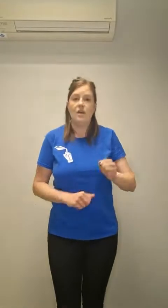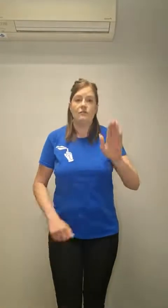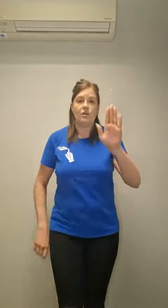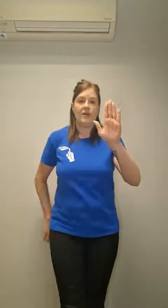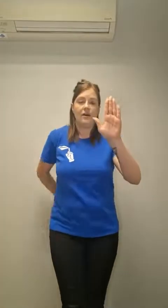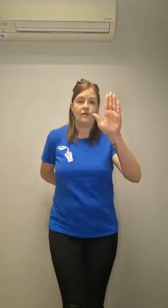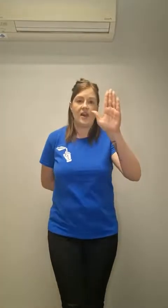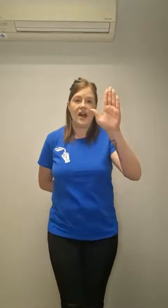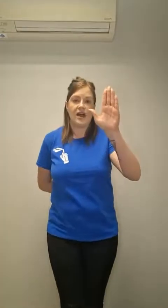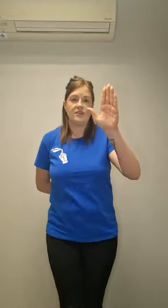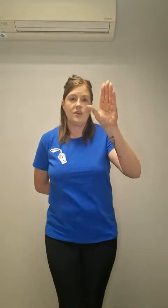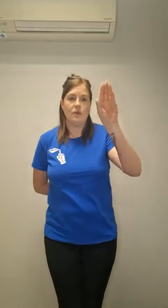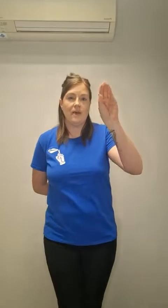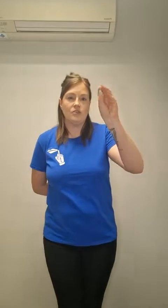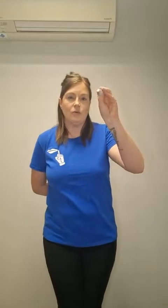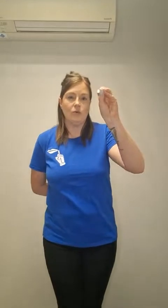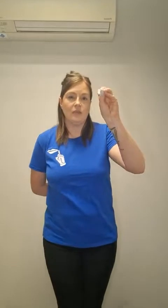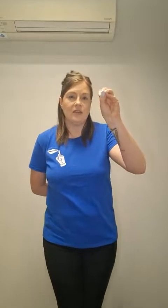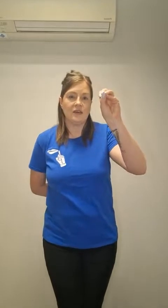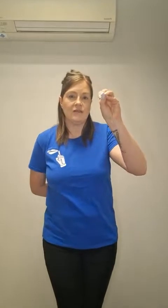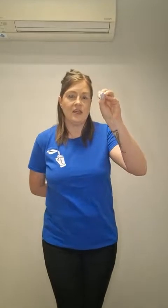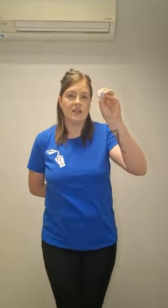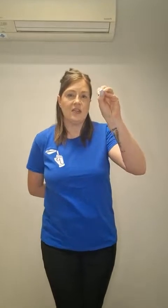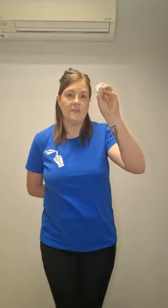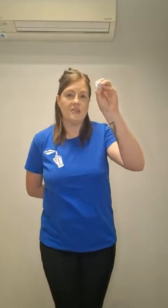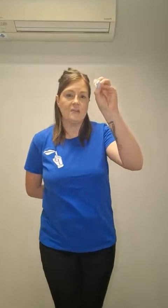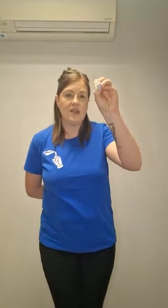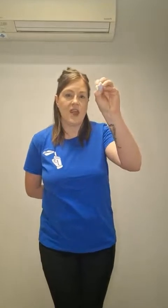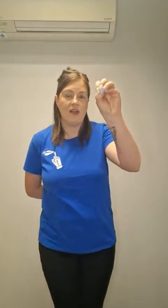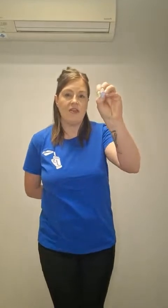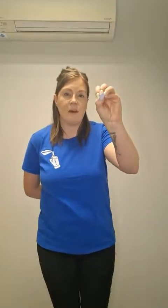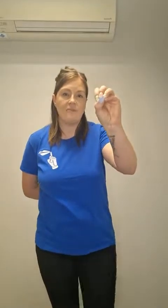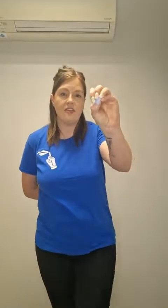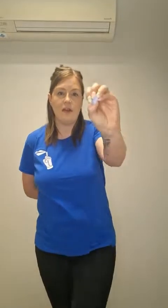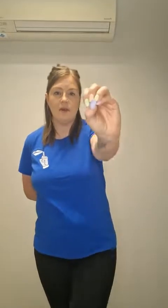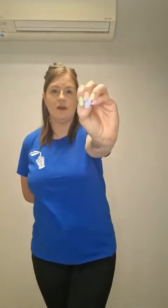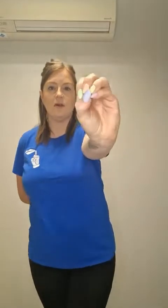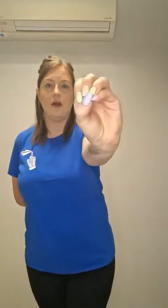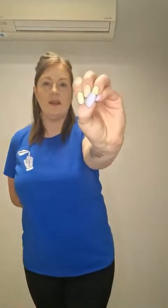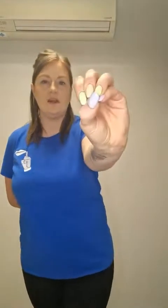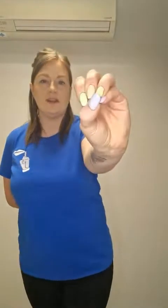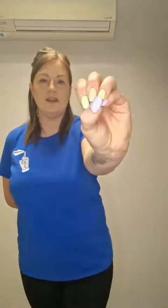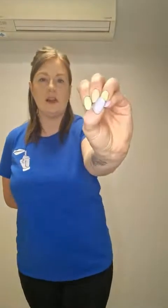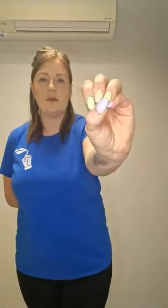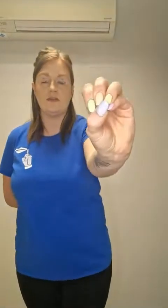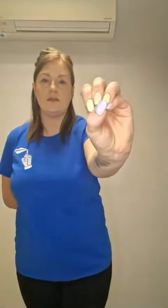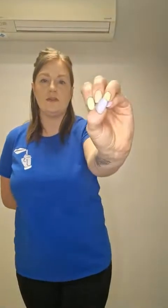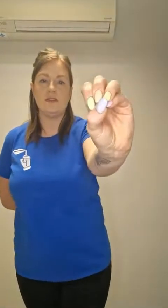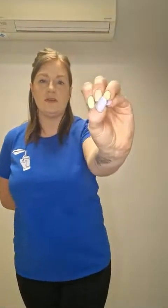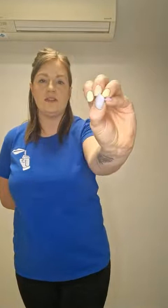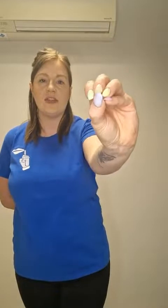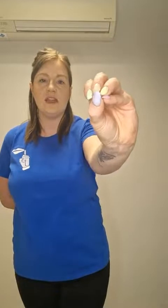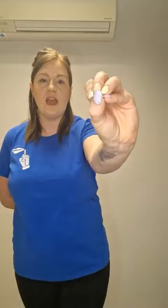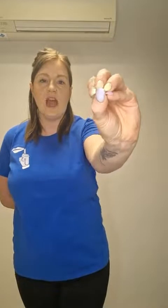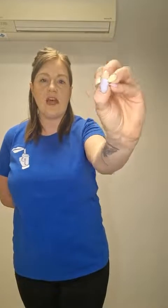From our flat hand, we bend all of our fingertips to meet our thumb tip, and I'll come in nice and close for you so you can see, and this